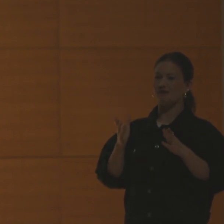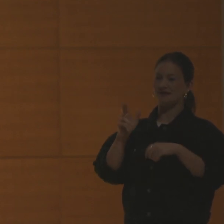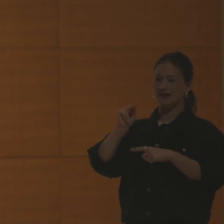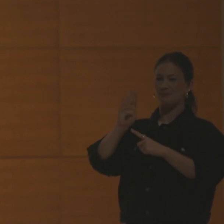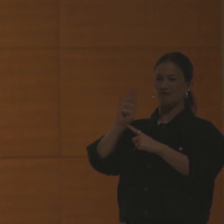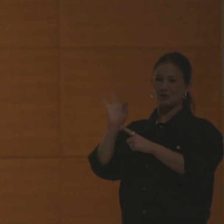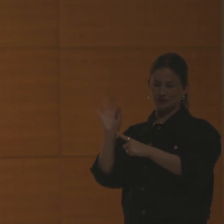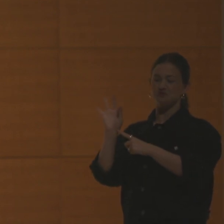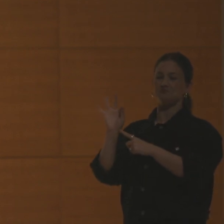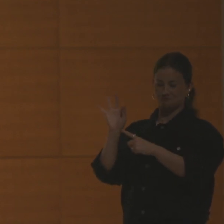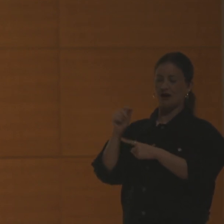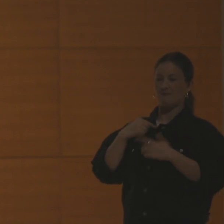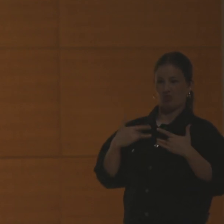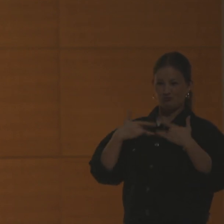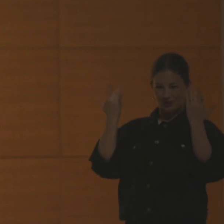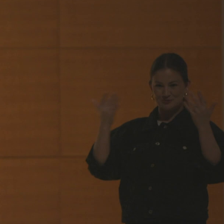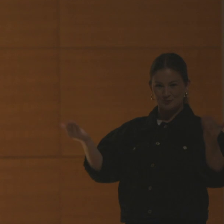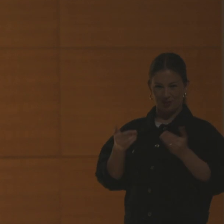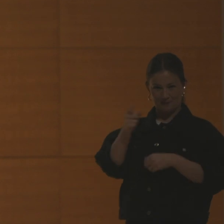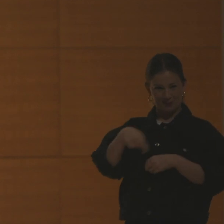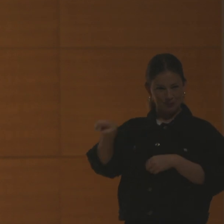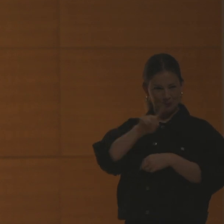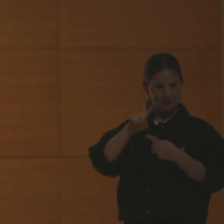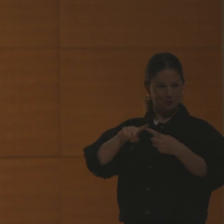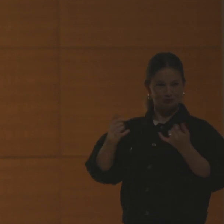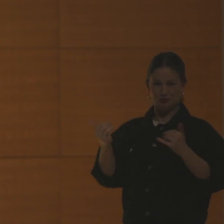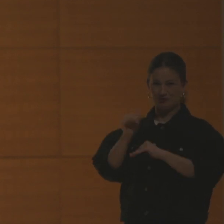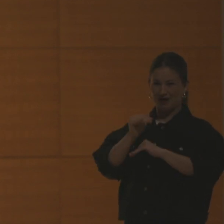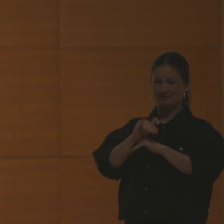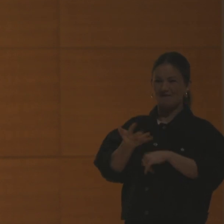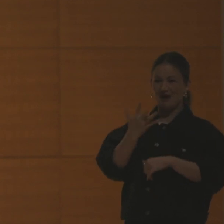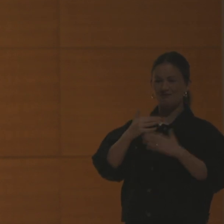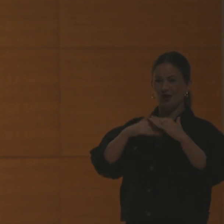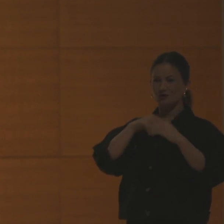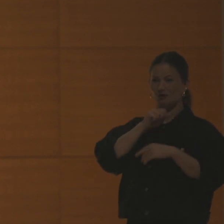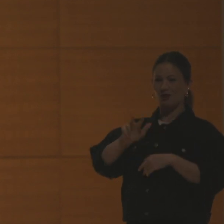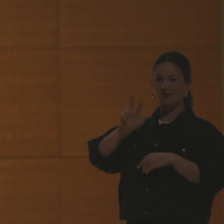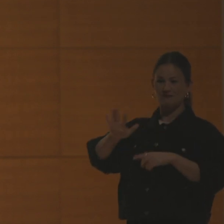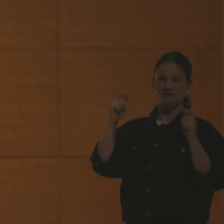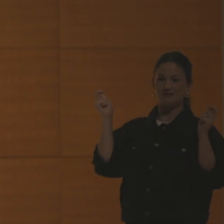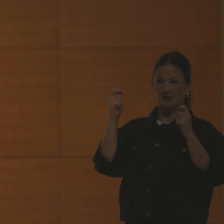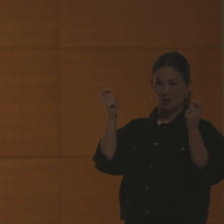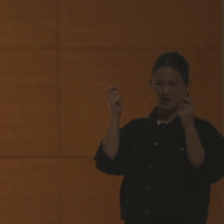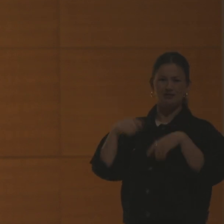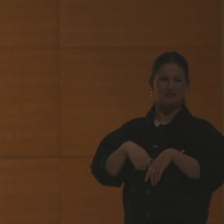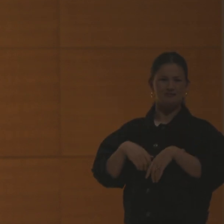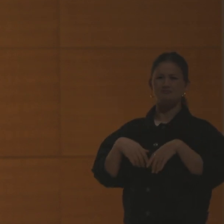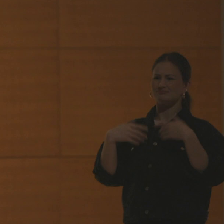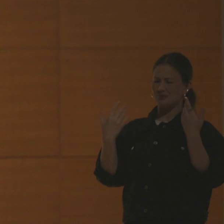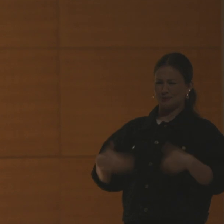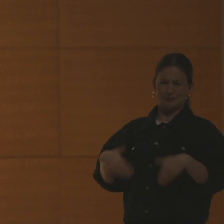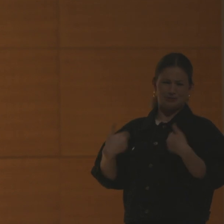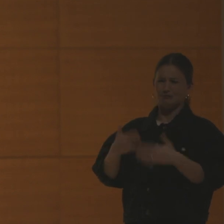and I am thrilled to welcome you to tonight's 535 ceremony with so many huge